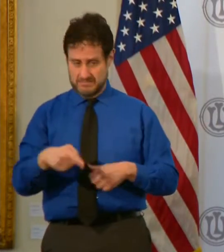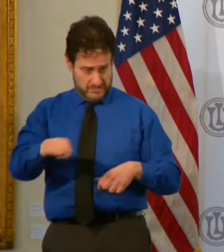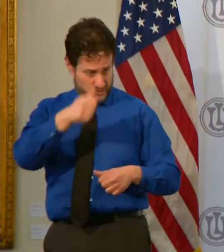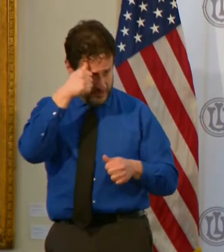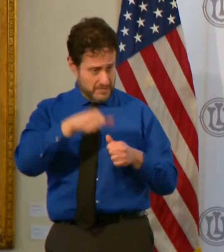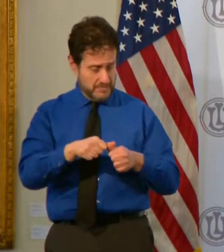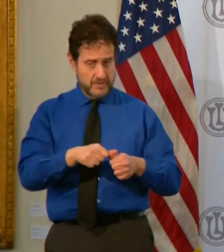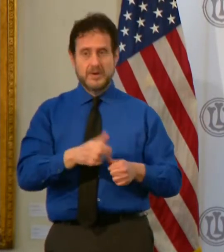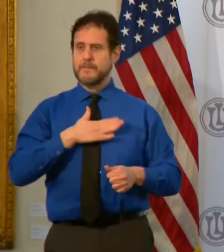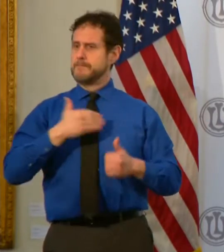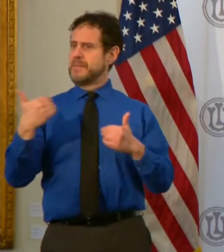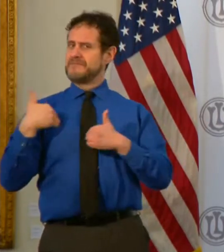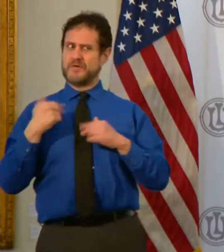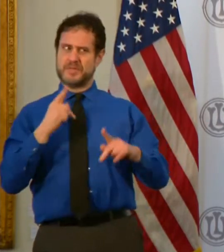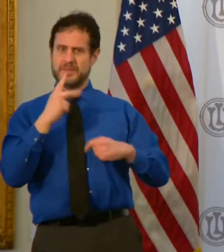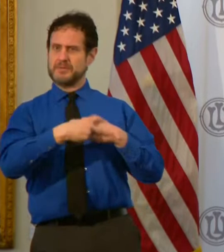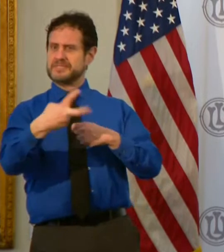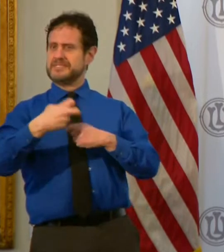that? They said it was my fault.